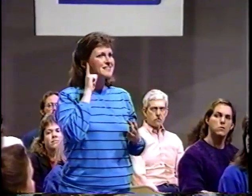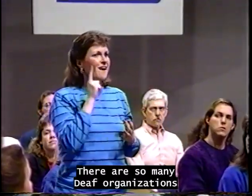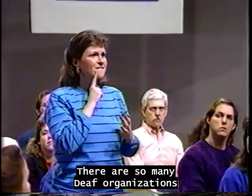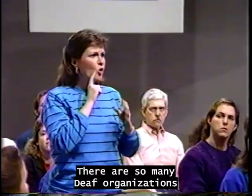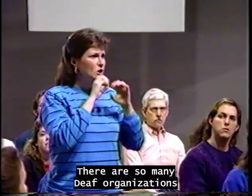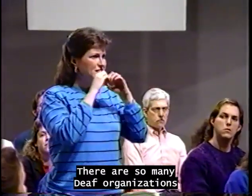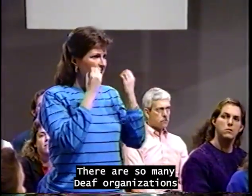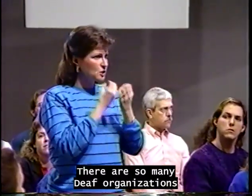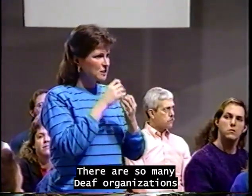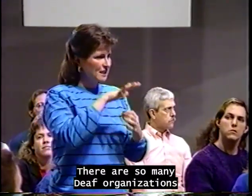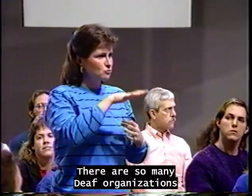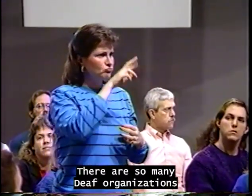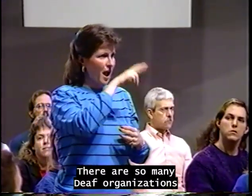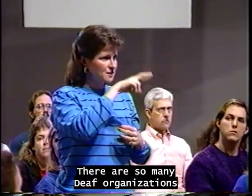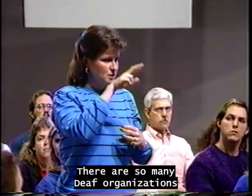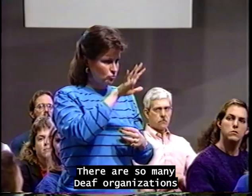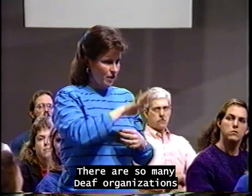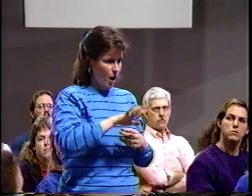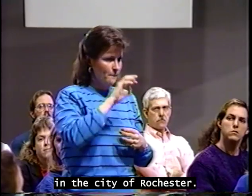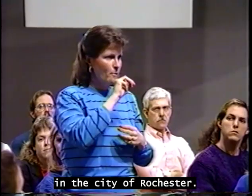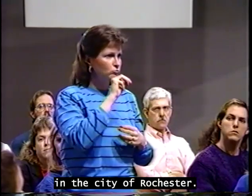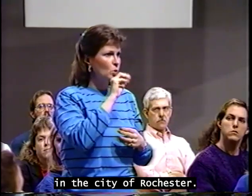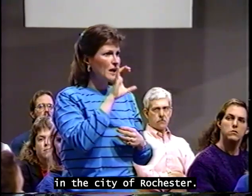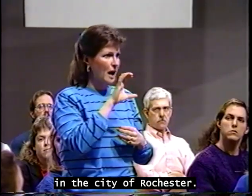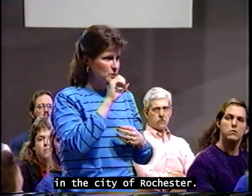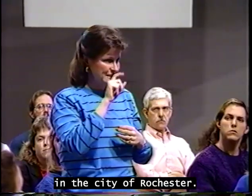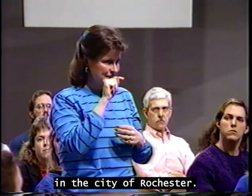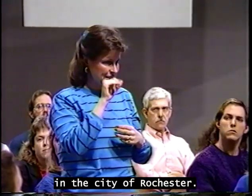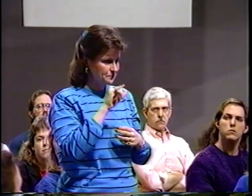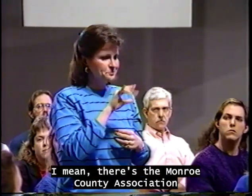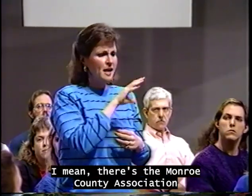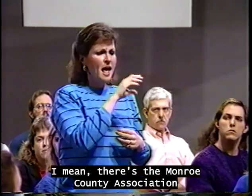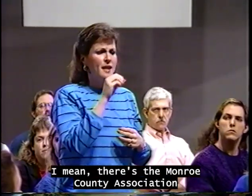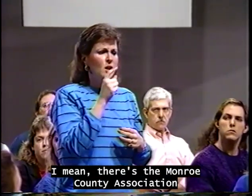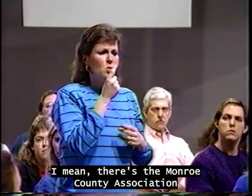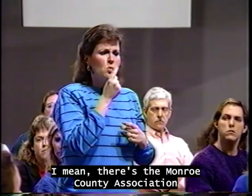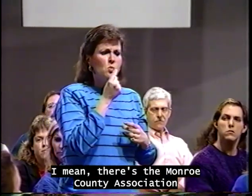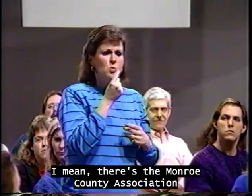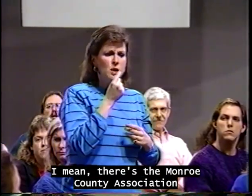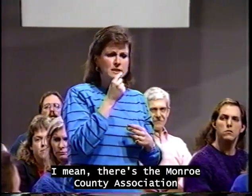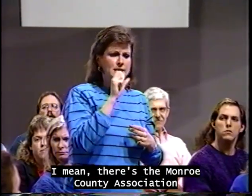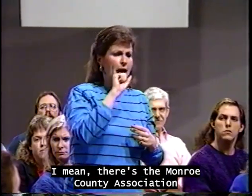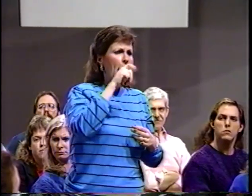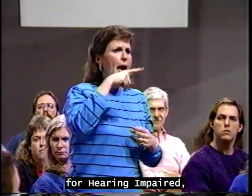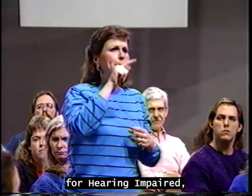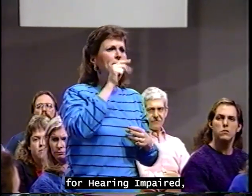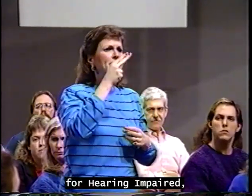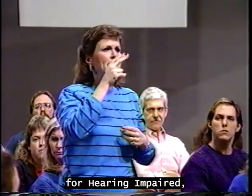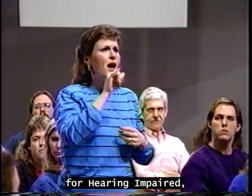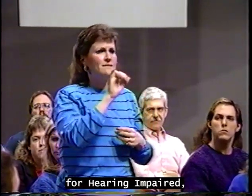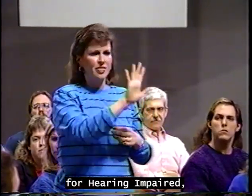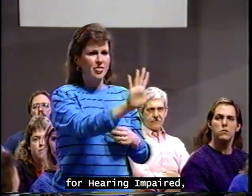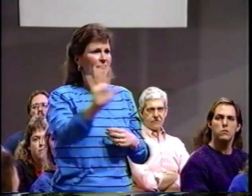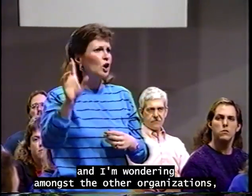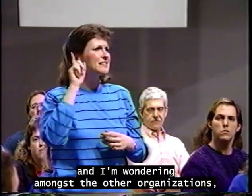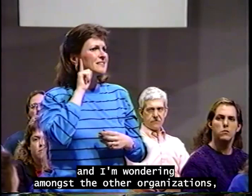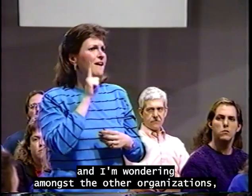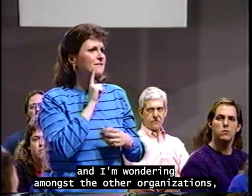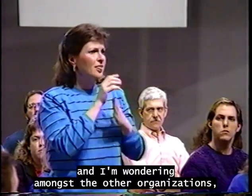There are so many deaf organizations in the city of Rochester. I mean, there's the Monroe County Association for Hearing Impaired, and I'm